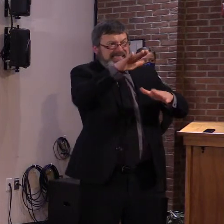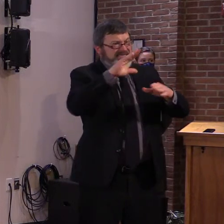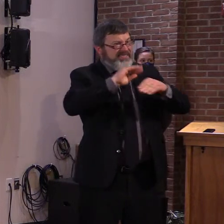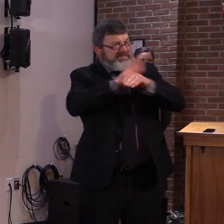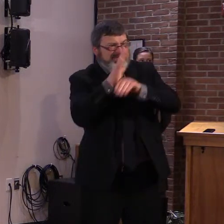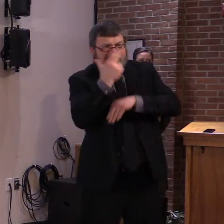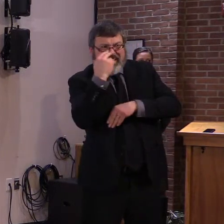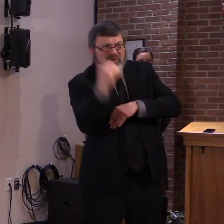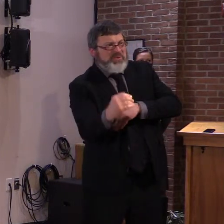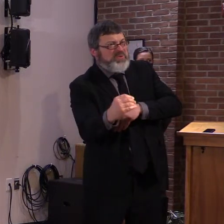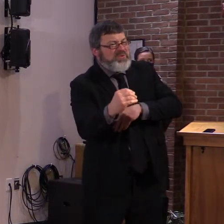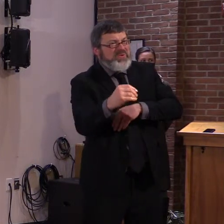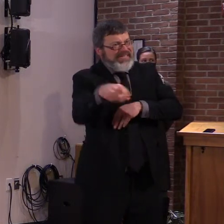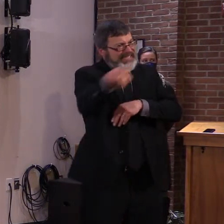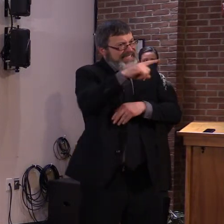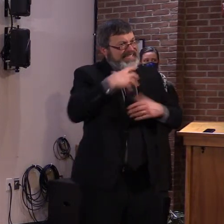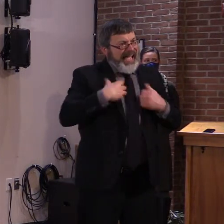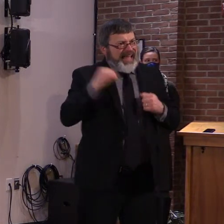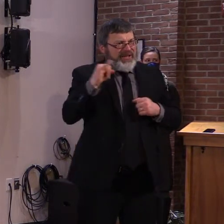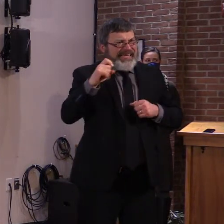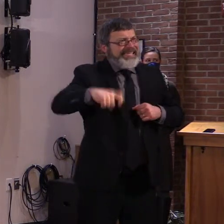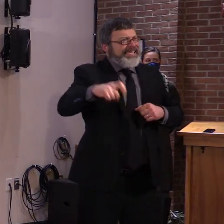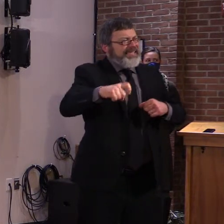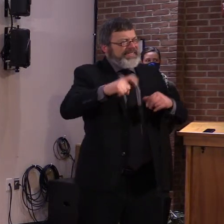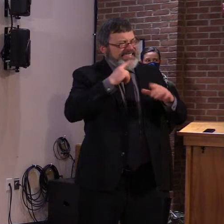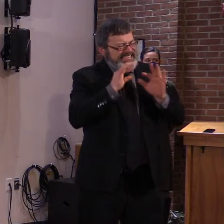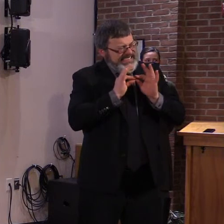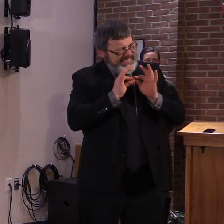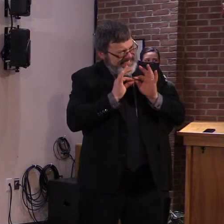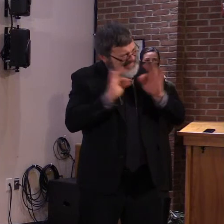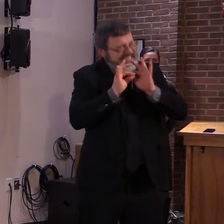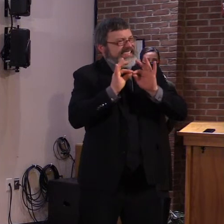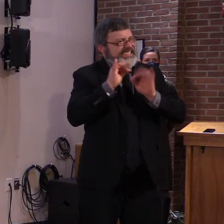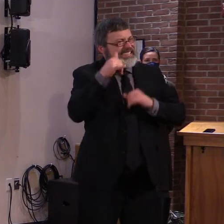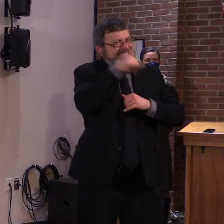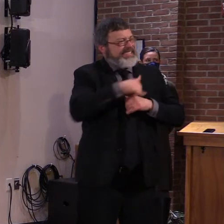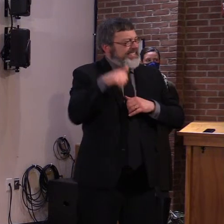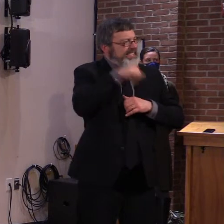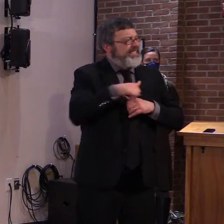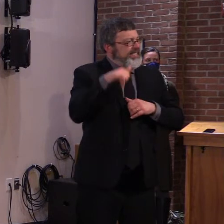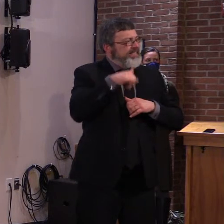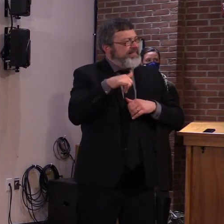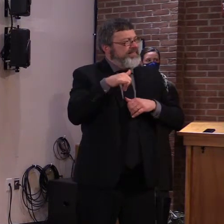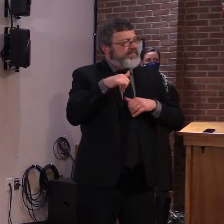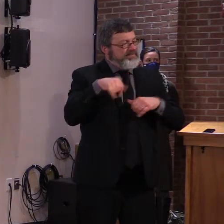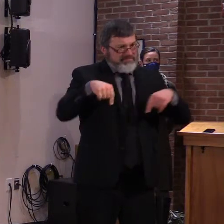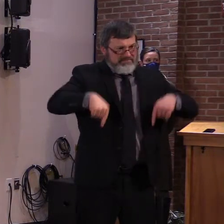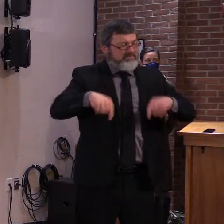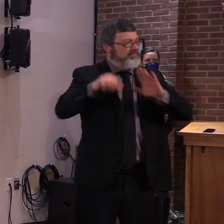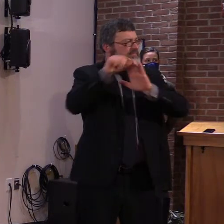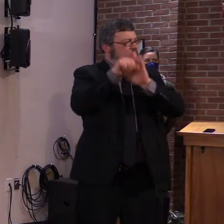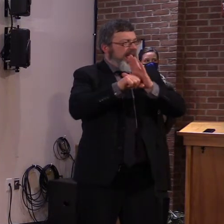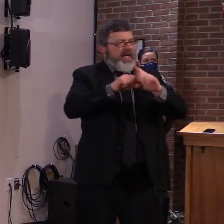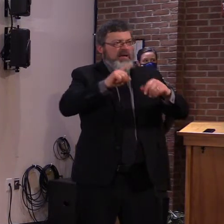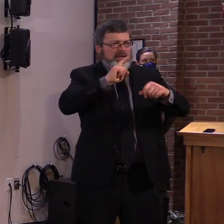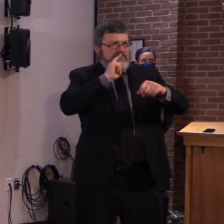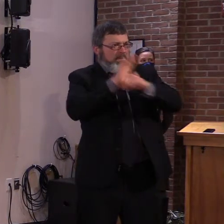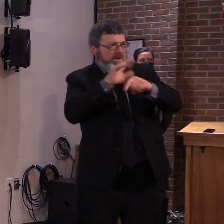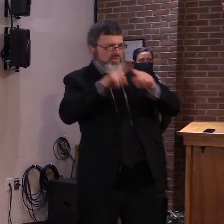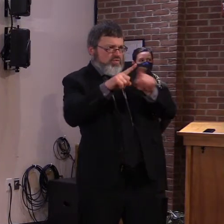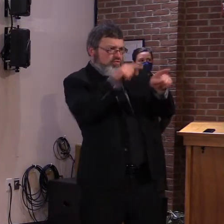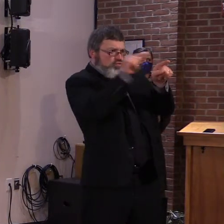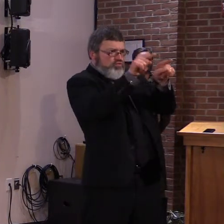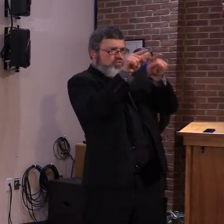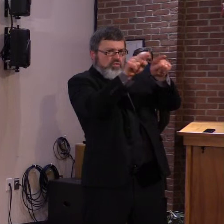that Vermonters have access to health coverage, and those that qualify for financial help